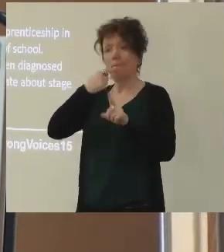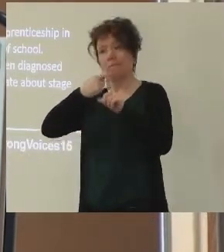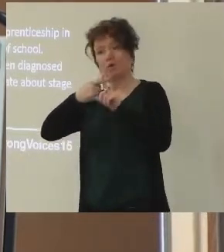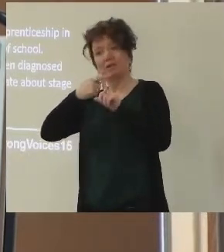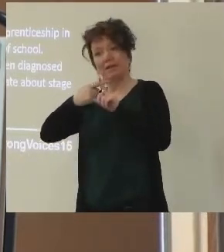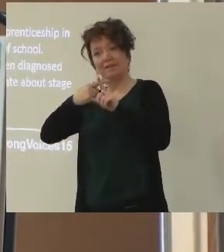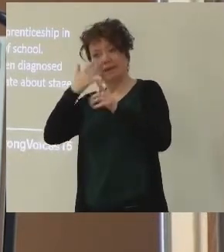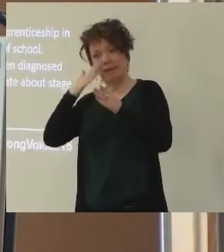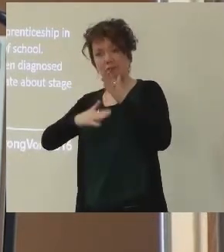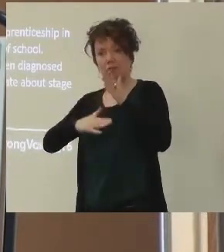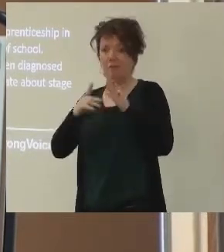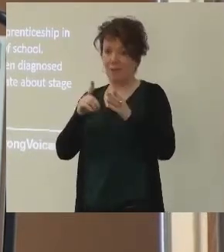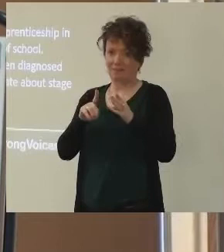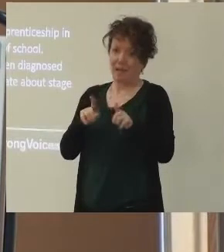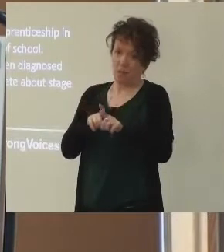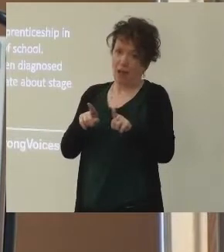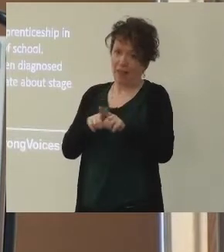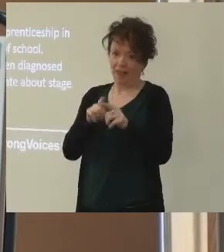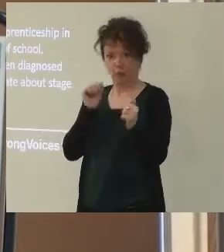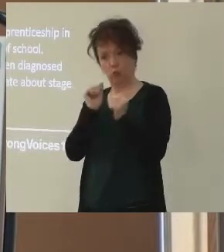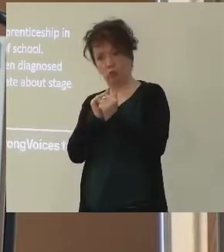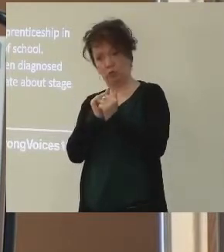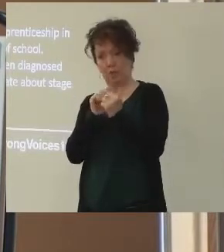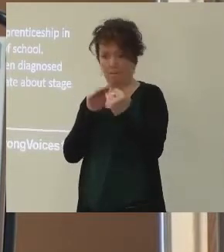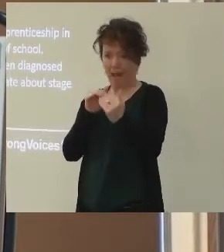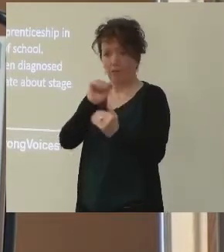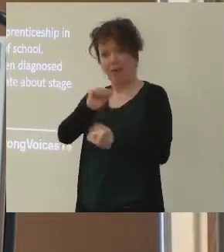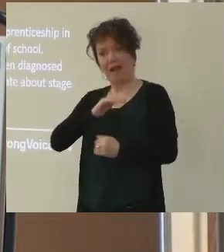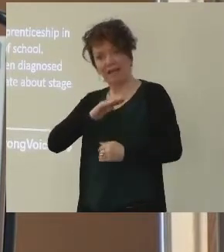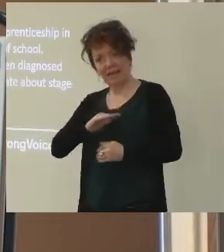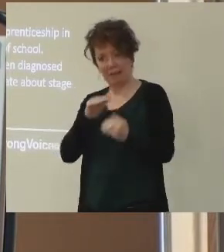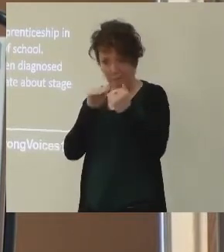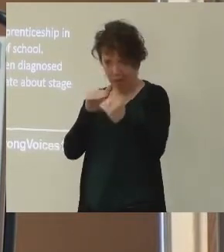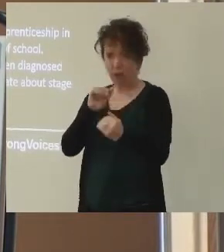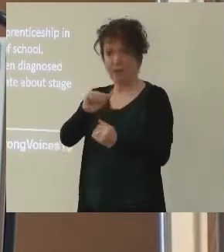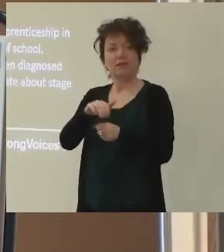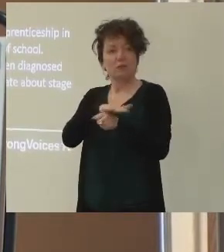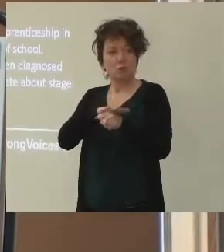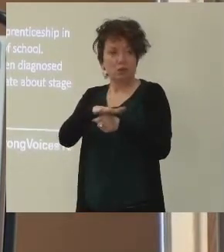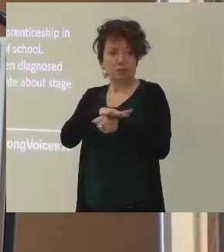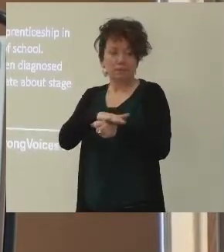experience, but also that suits their needs and their circumstances?